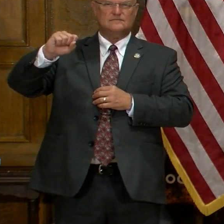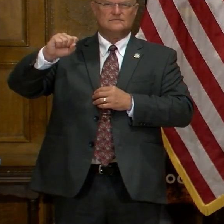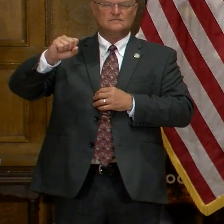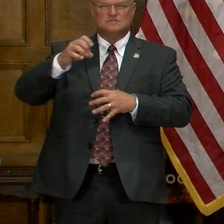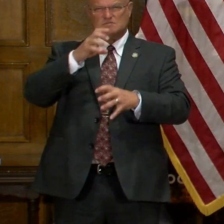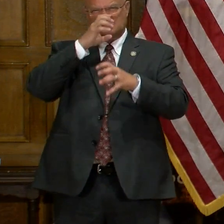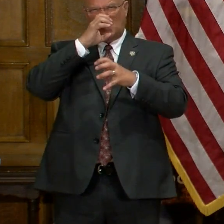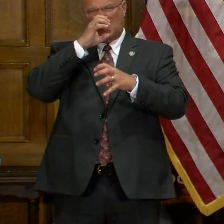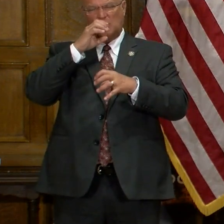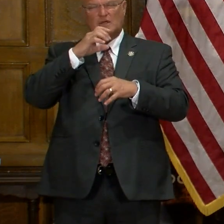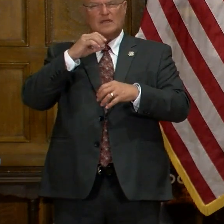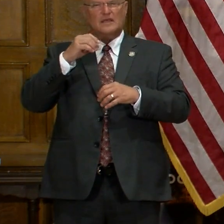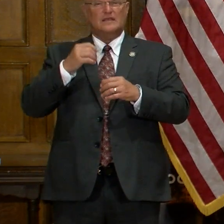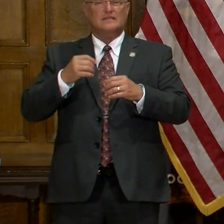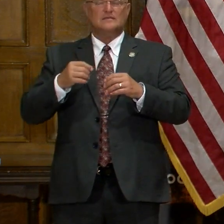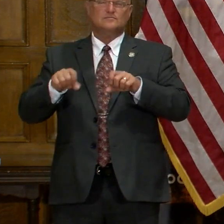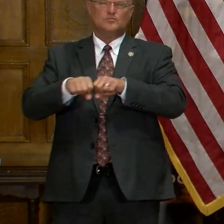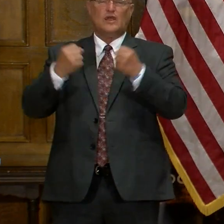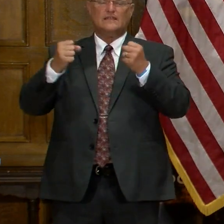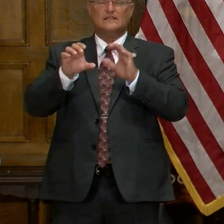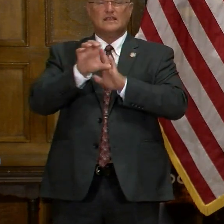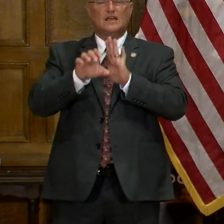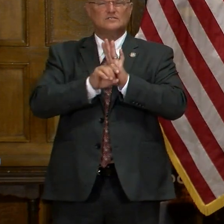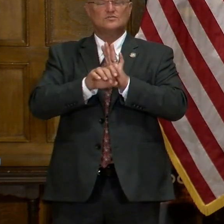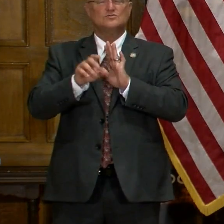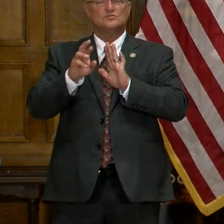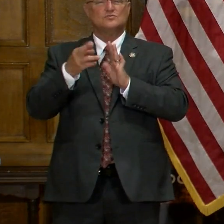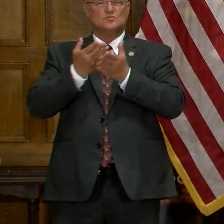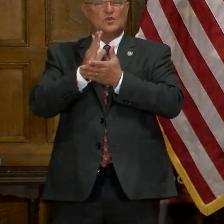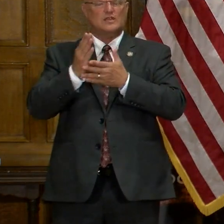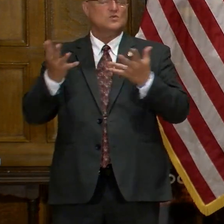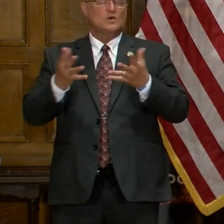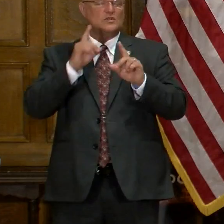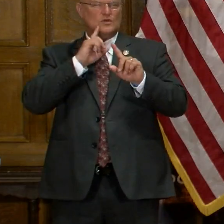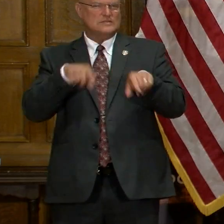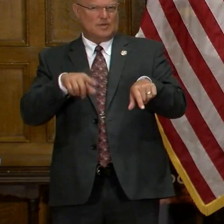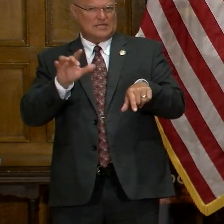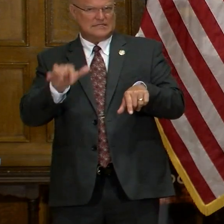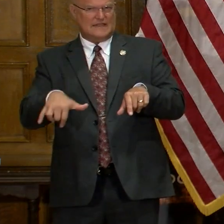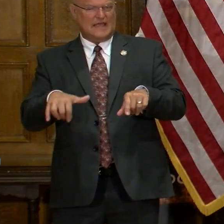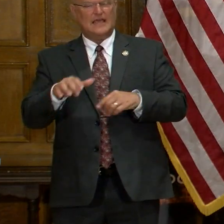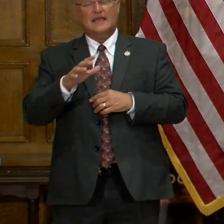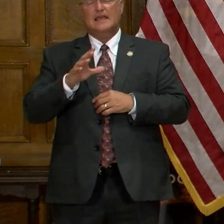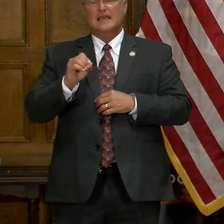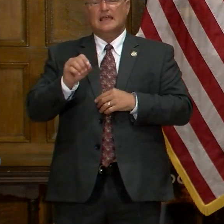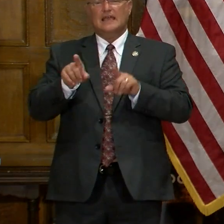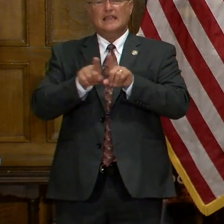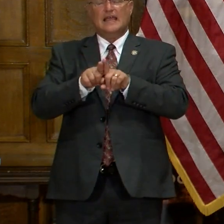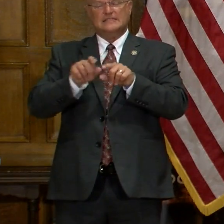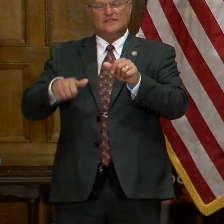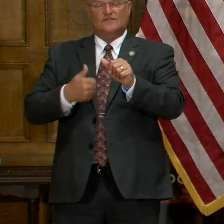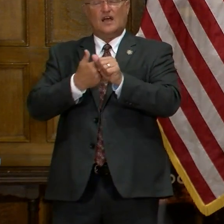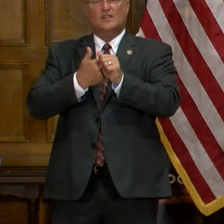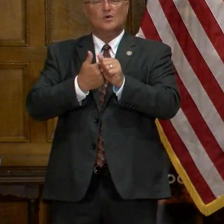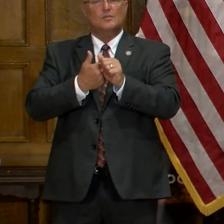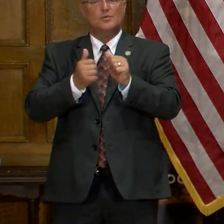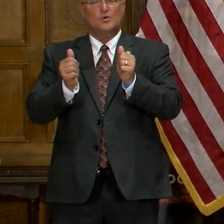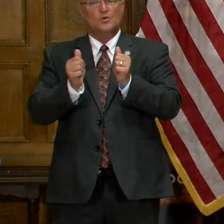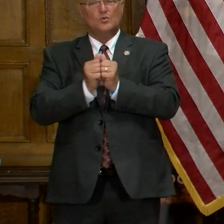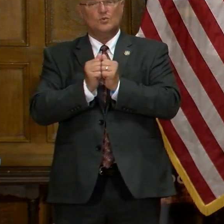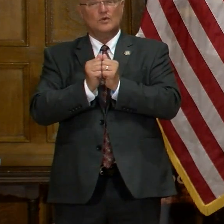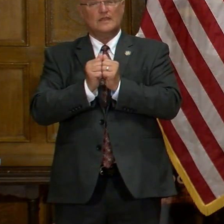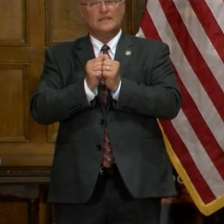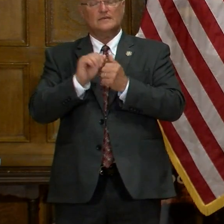infringement on their constitutional rights. Just wondering what your response to that is, and as a follow-up,